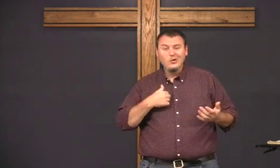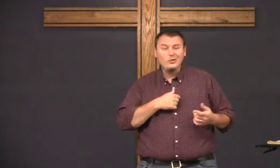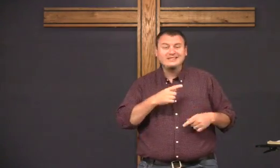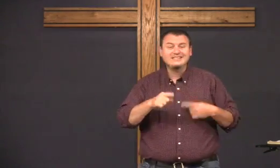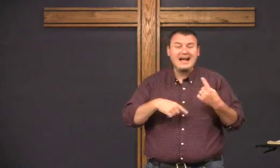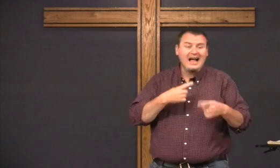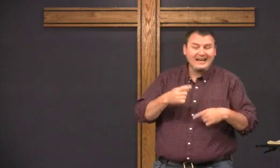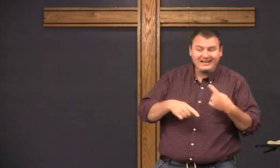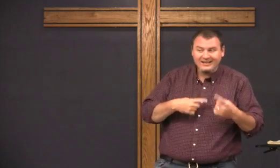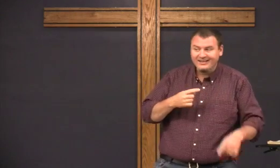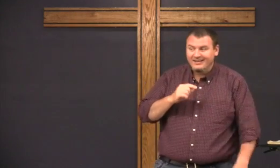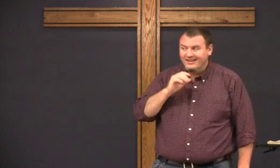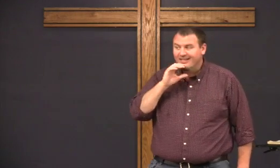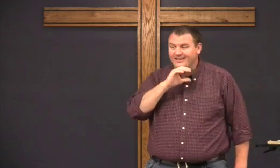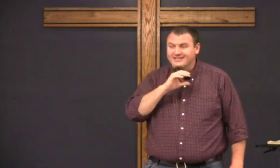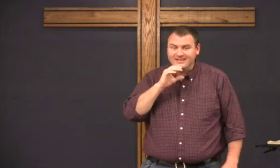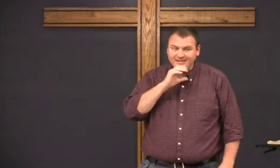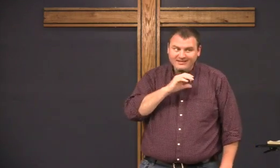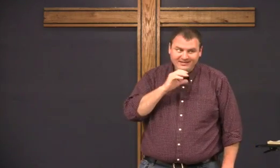We signed Clinton.